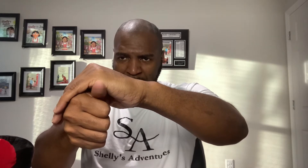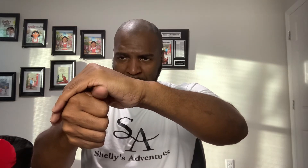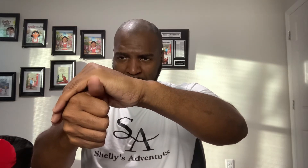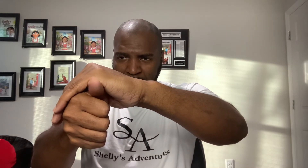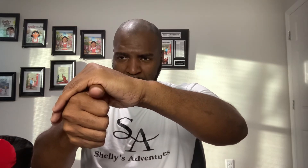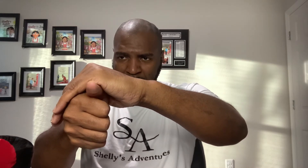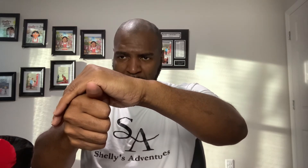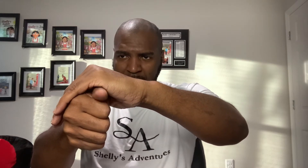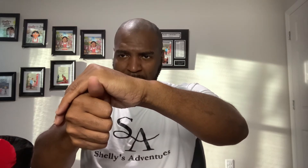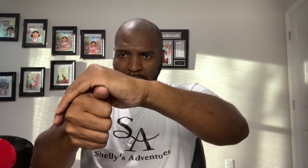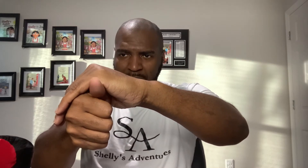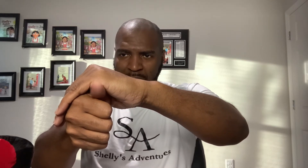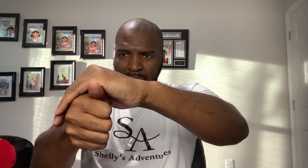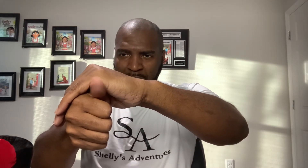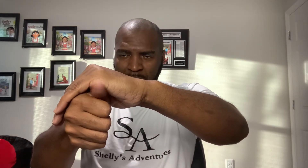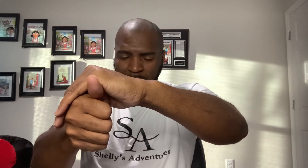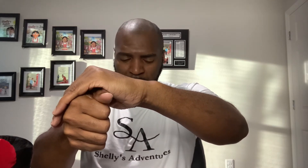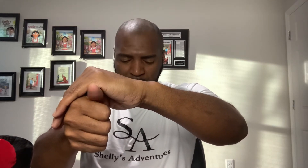shell. Turtle.